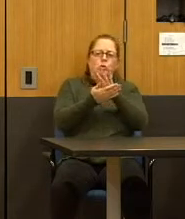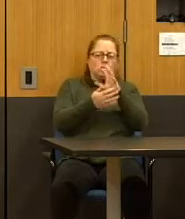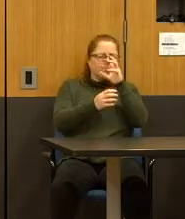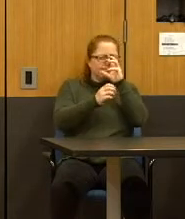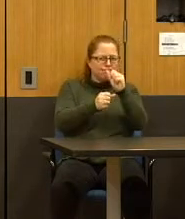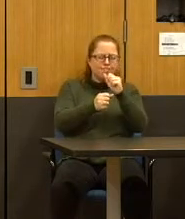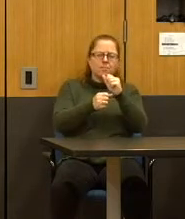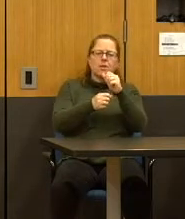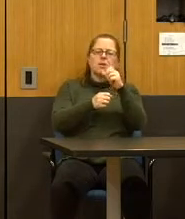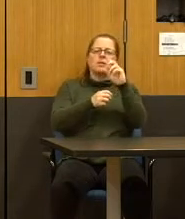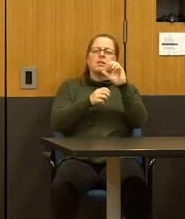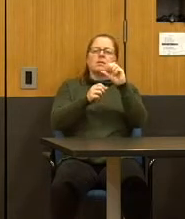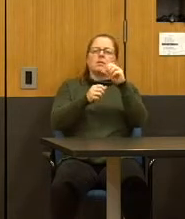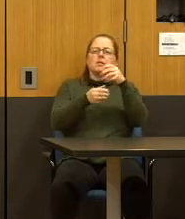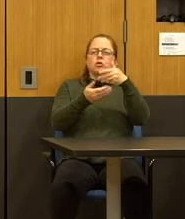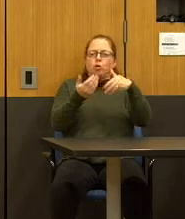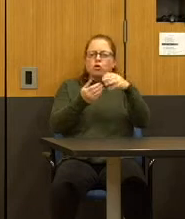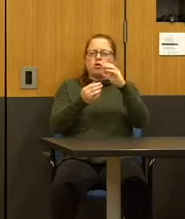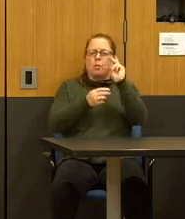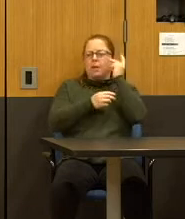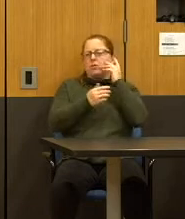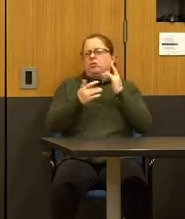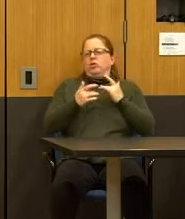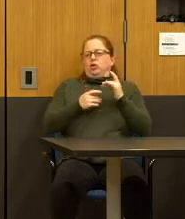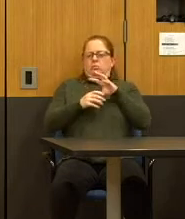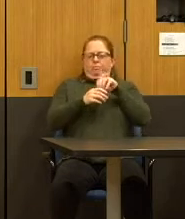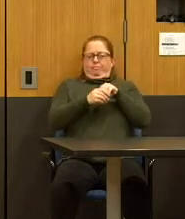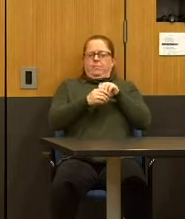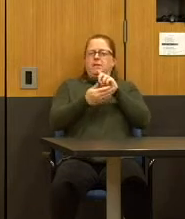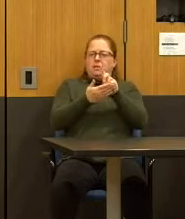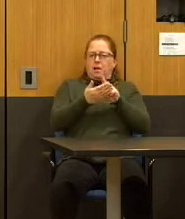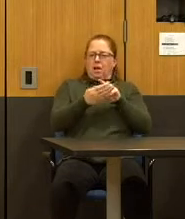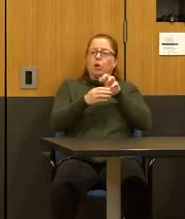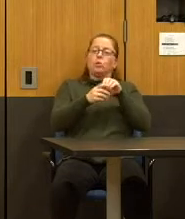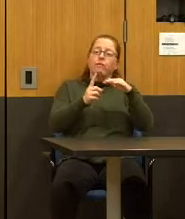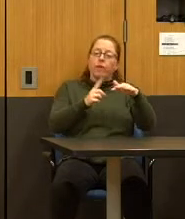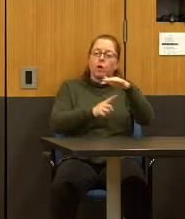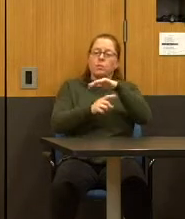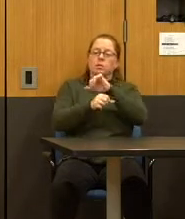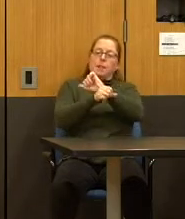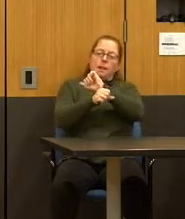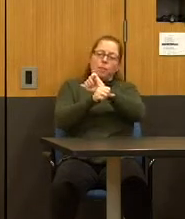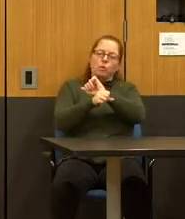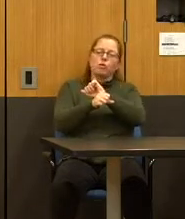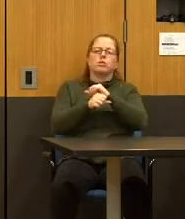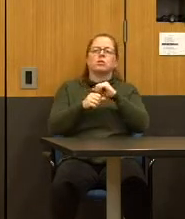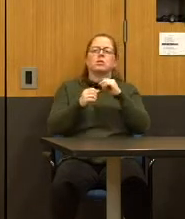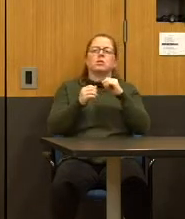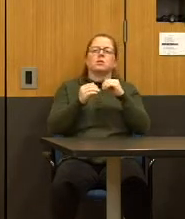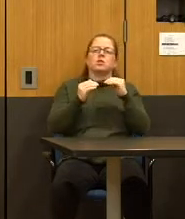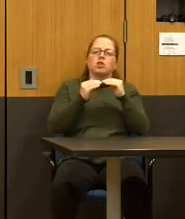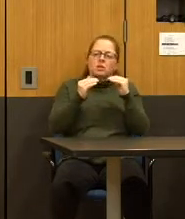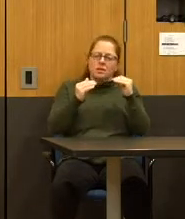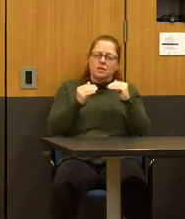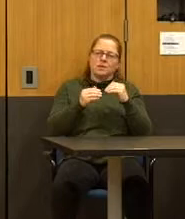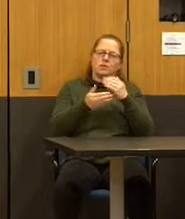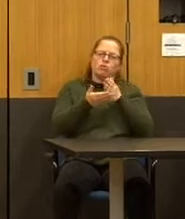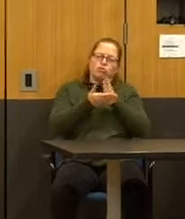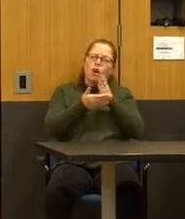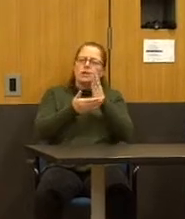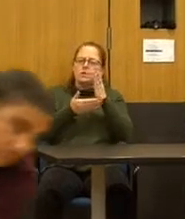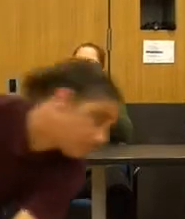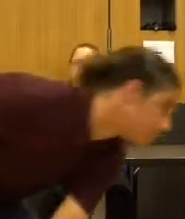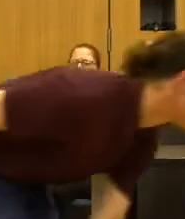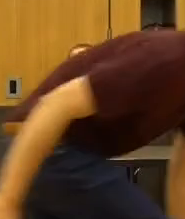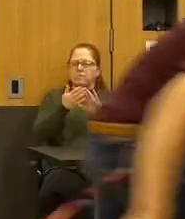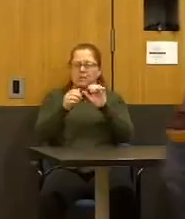and political concerns in design, including environmental, labor, justice, and rights issues as they shape and